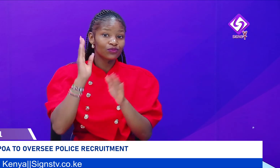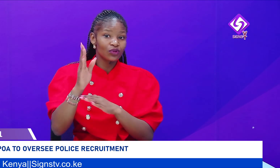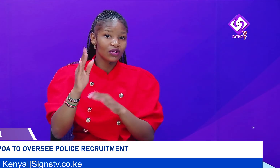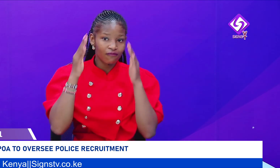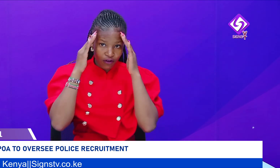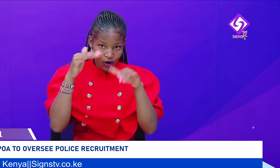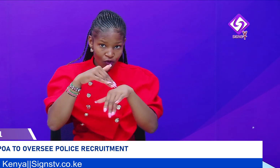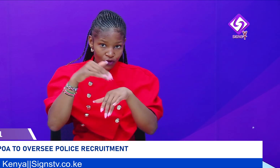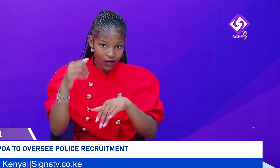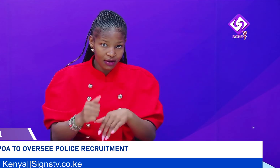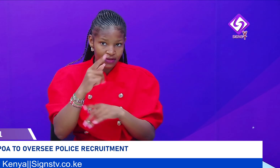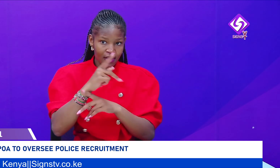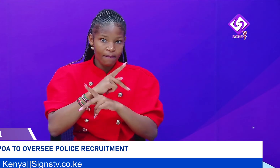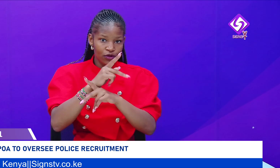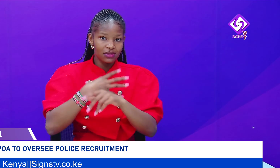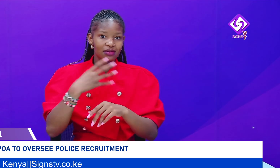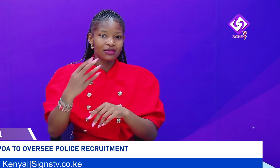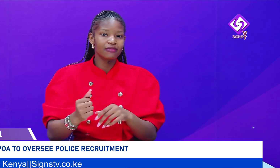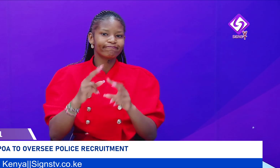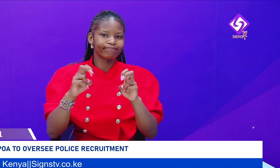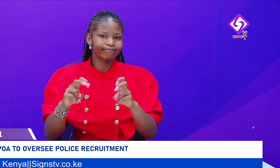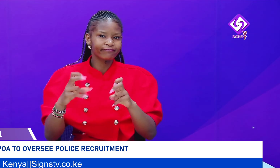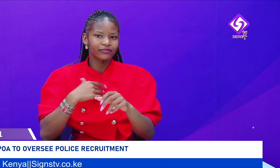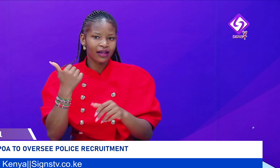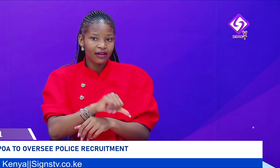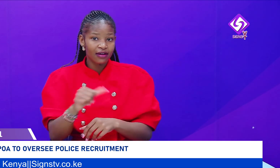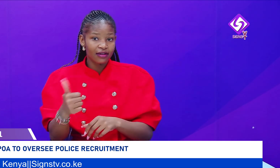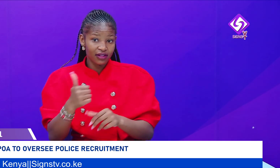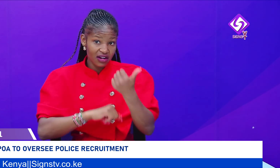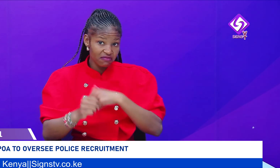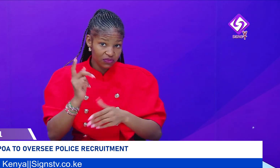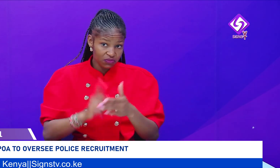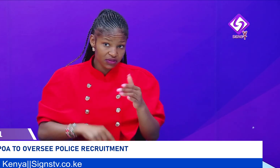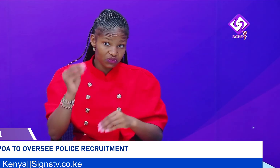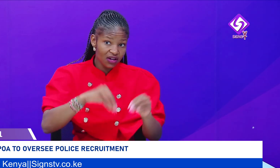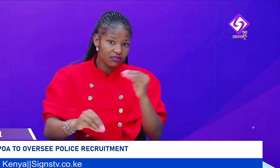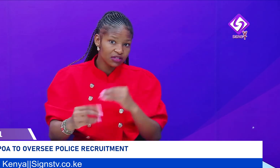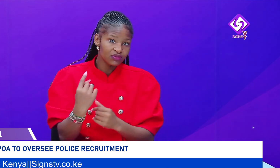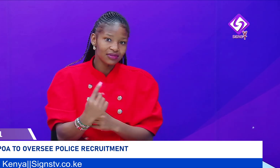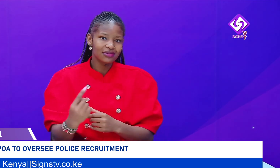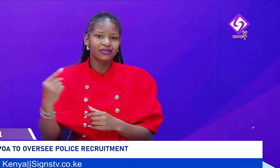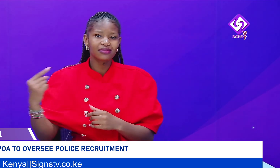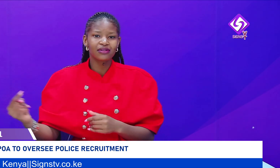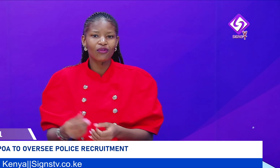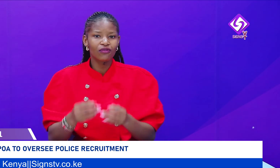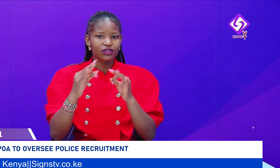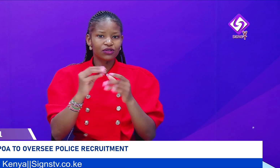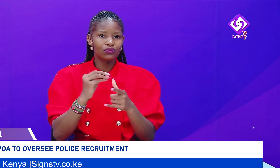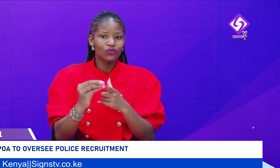EACC's role will focus on preventing and investigating any acts of corruption, such